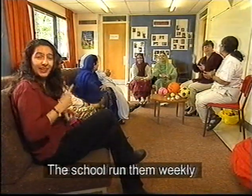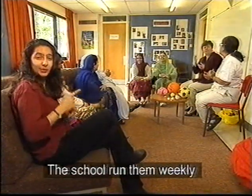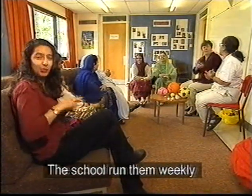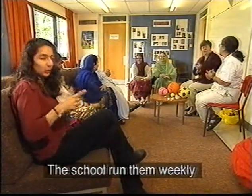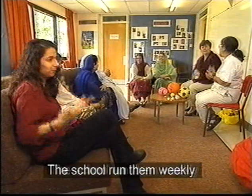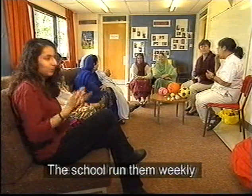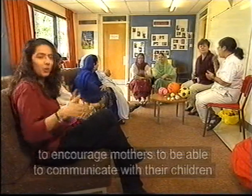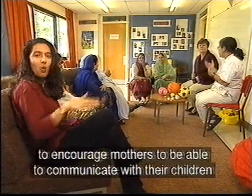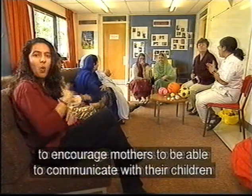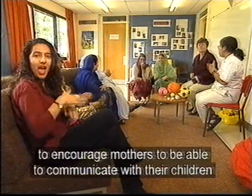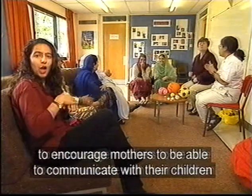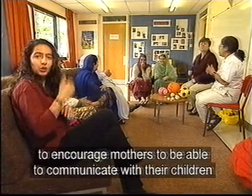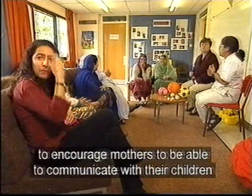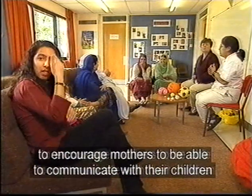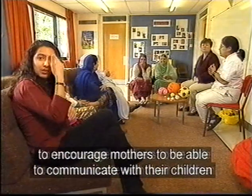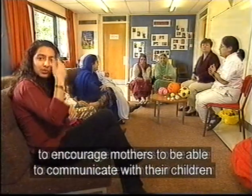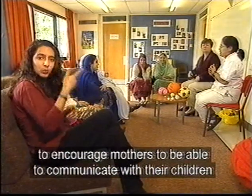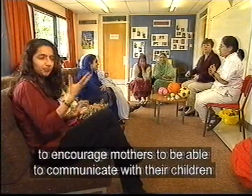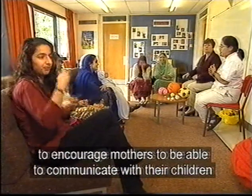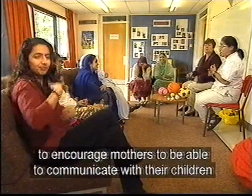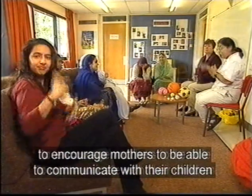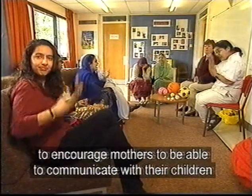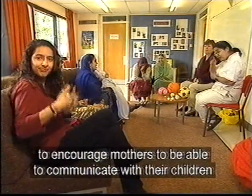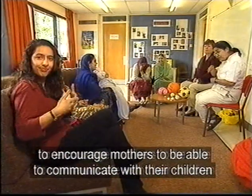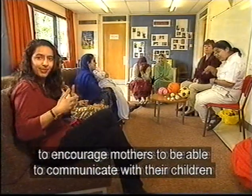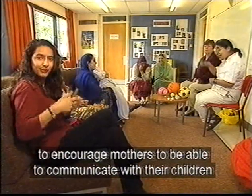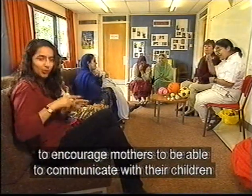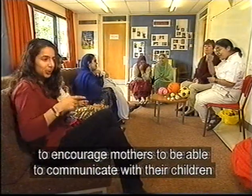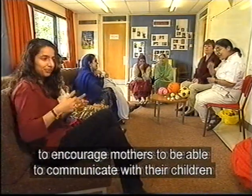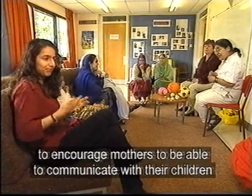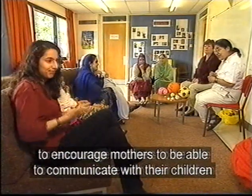The school run them weekly to encourage mothers to be able to communicate with their children.